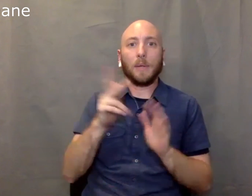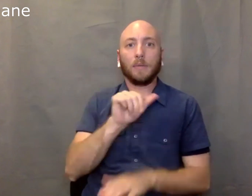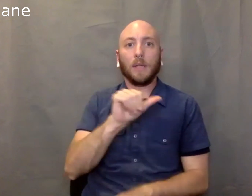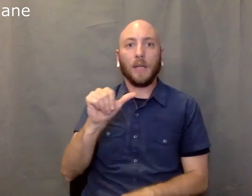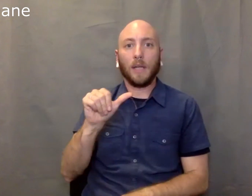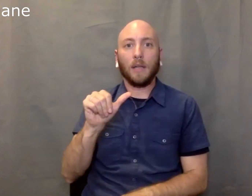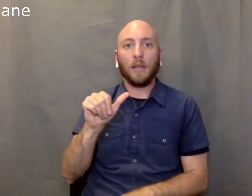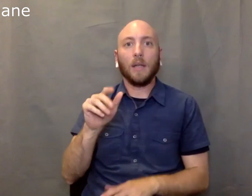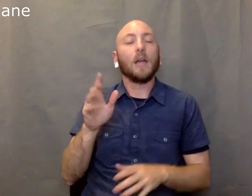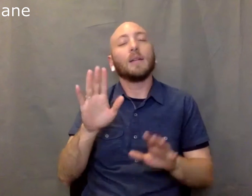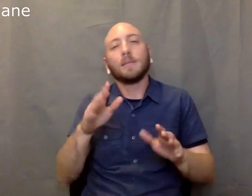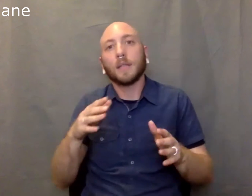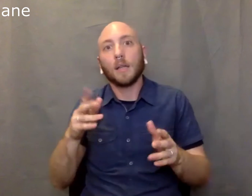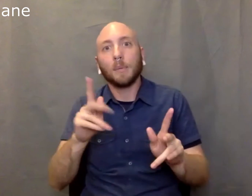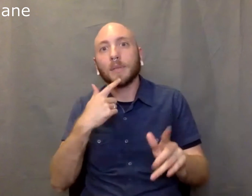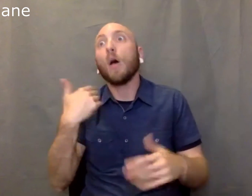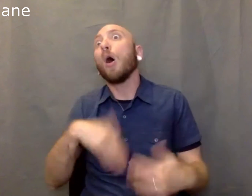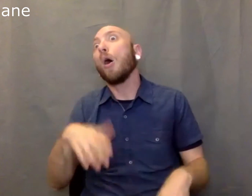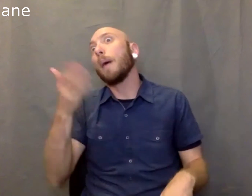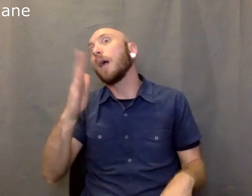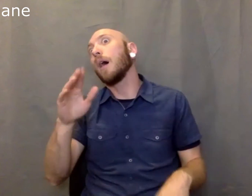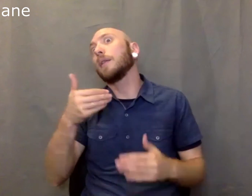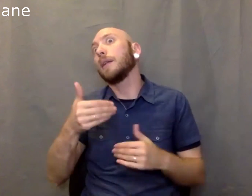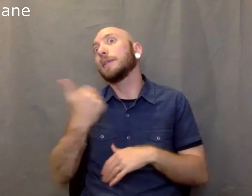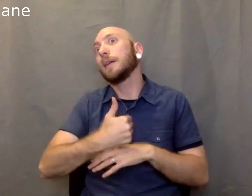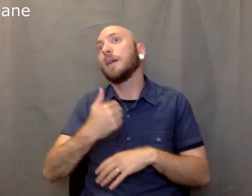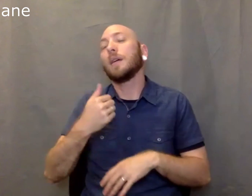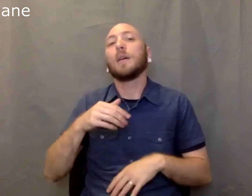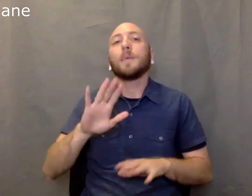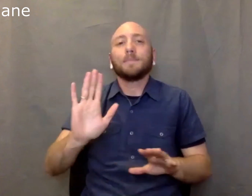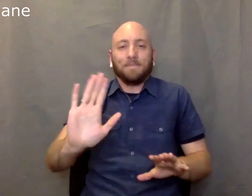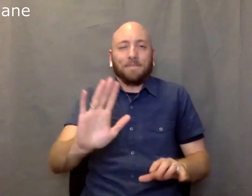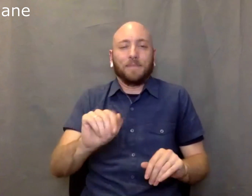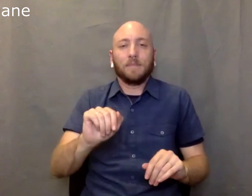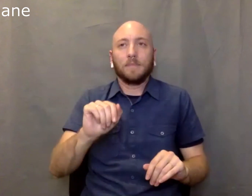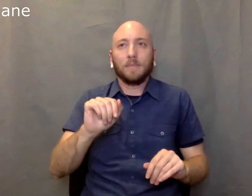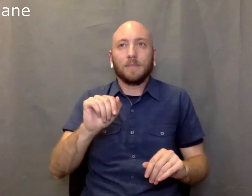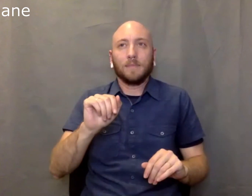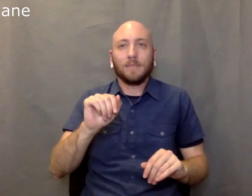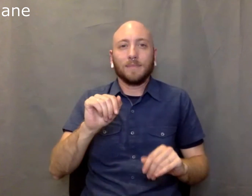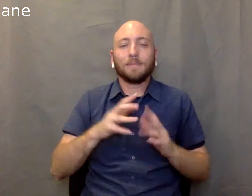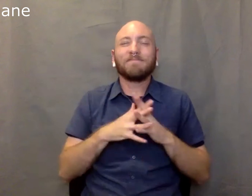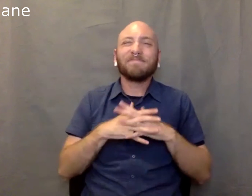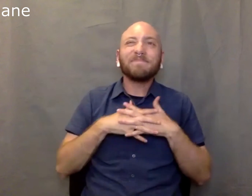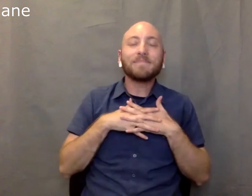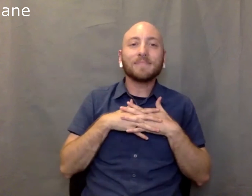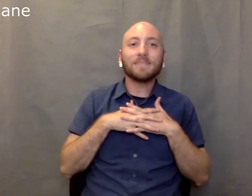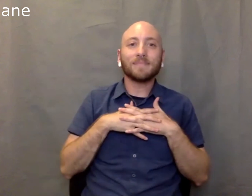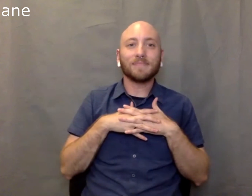day, and you know what's funny is that like a big part of it was because like I actually slipped on a